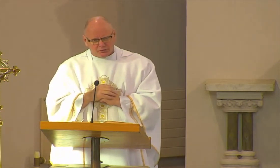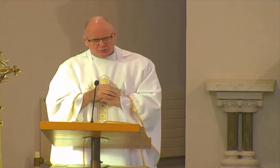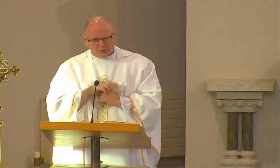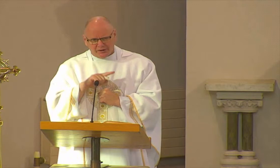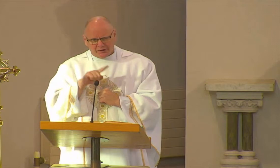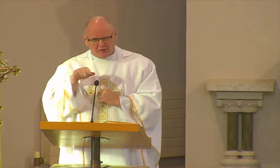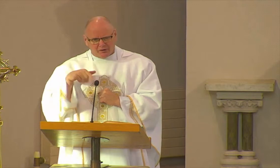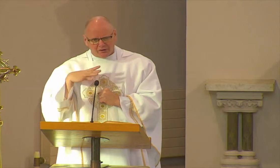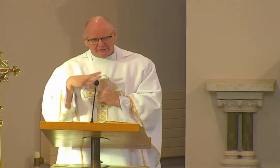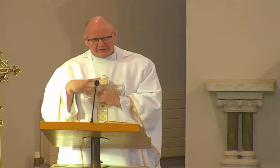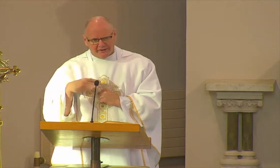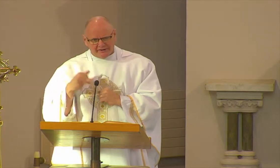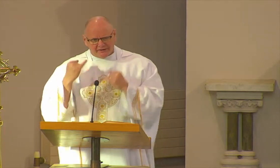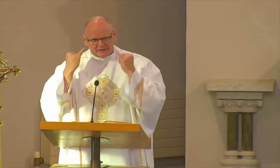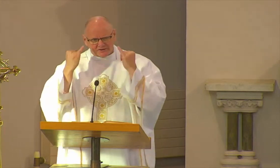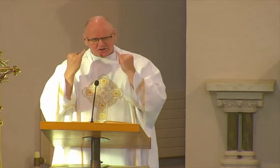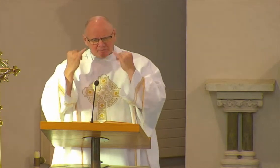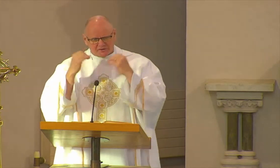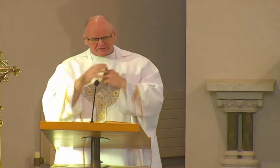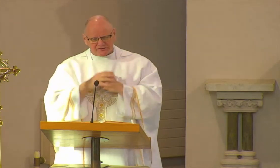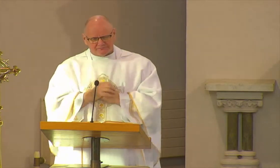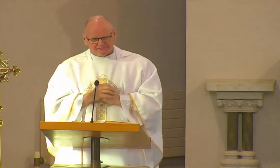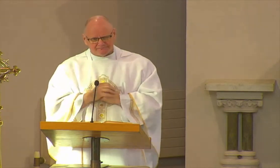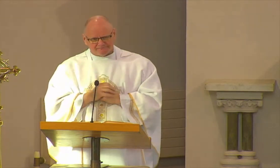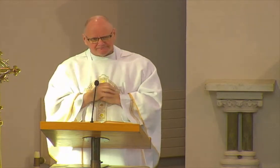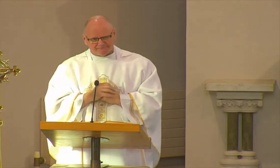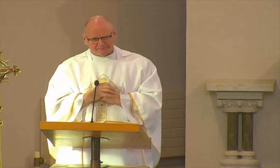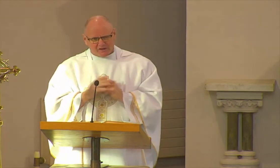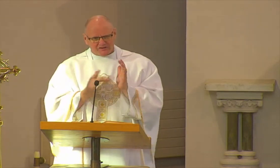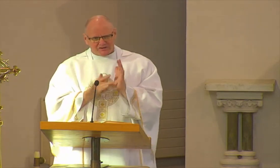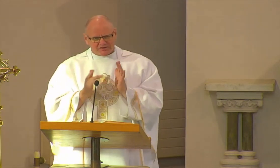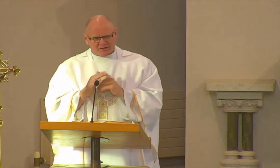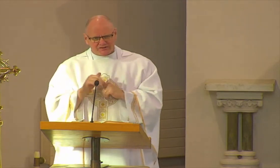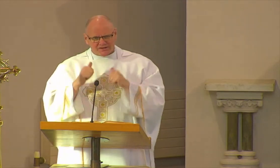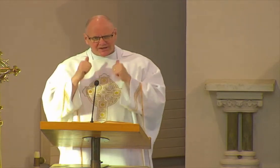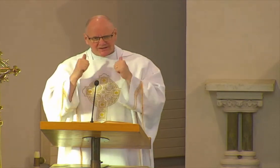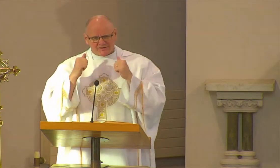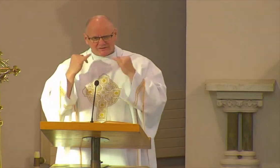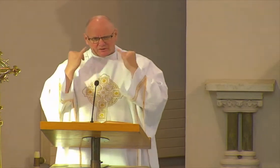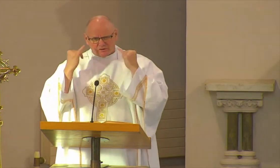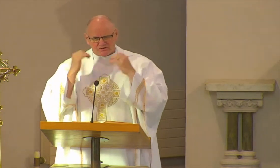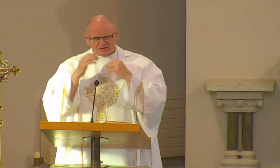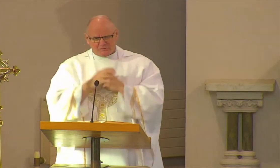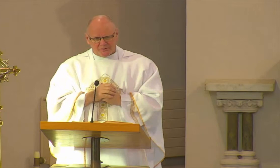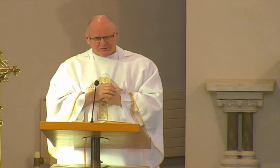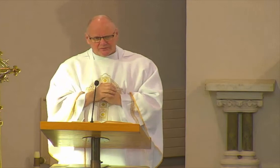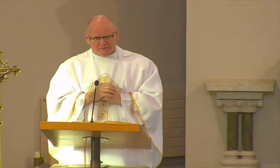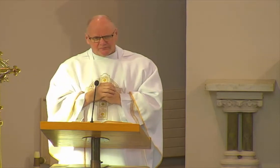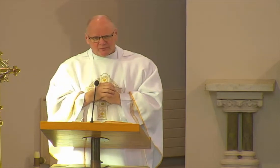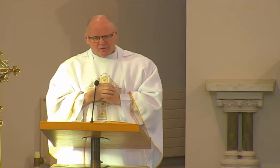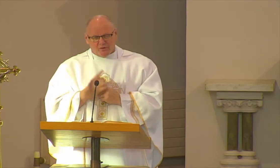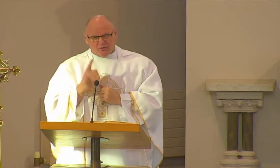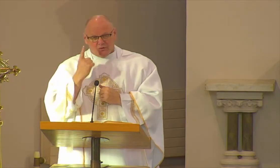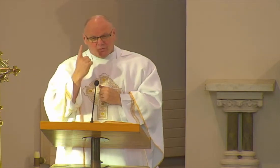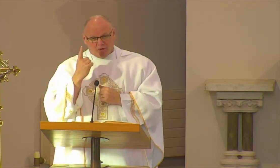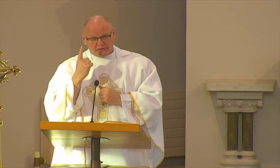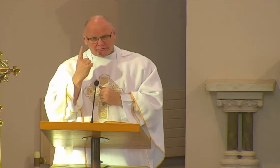we all need shepherds. Jesus is the good shepherd, the one